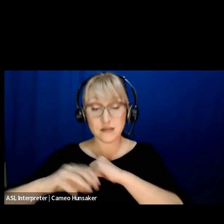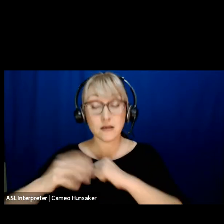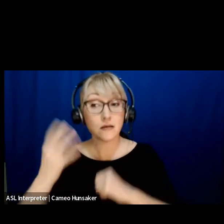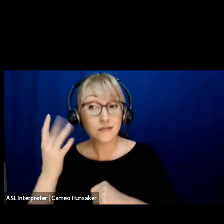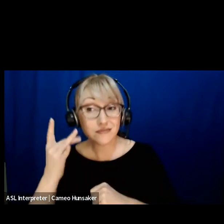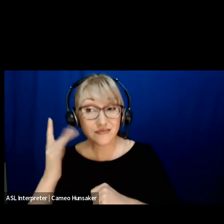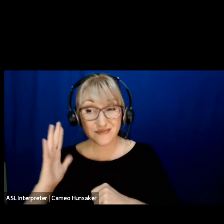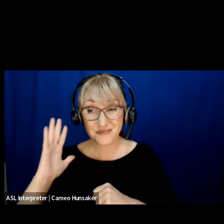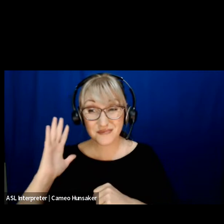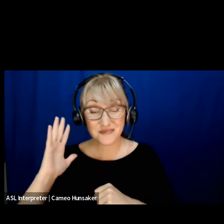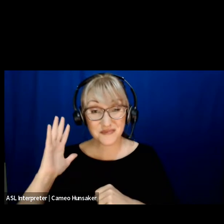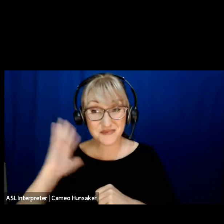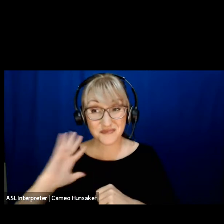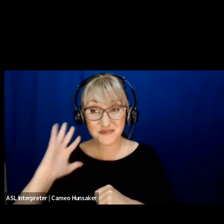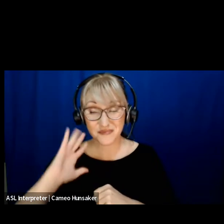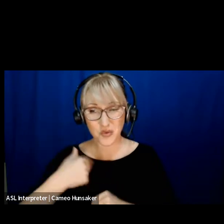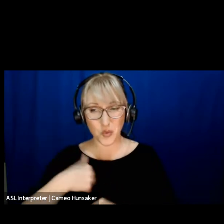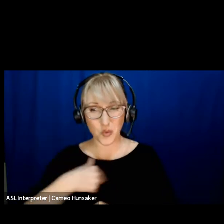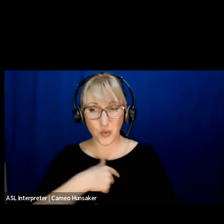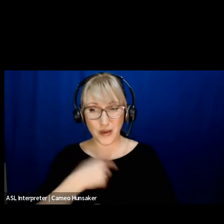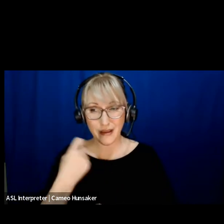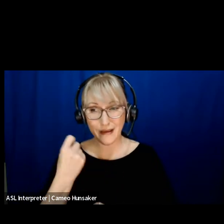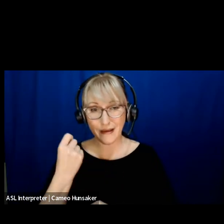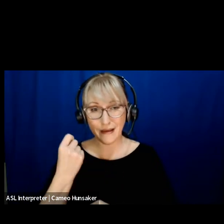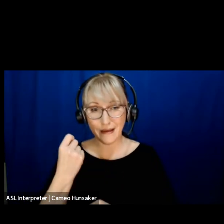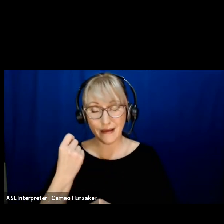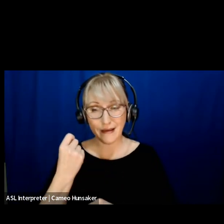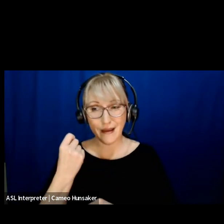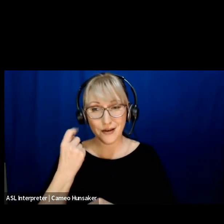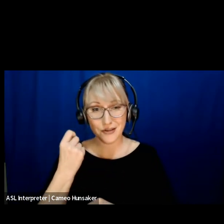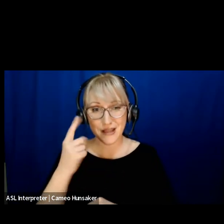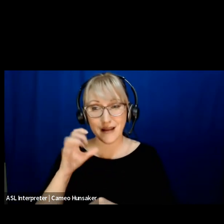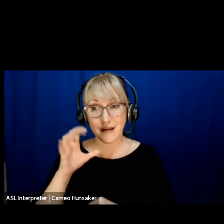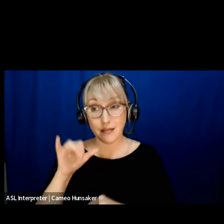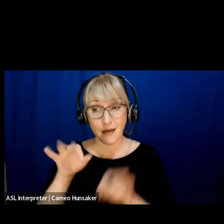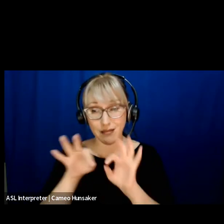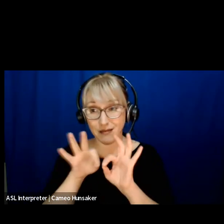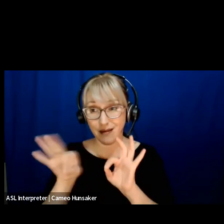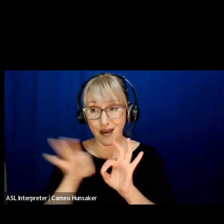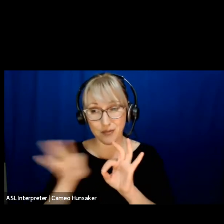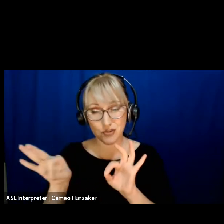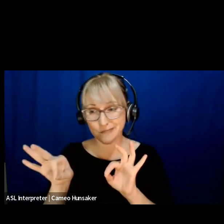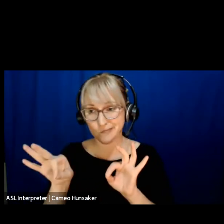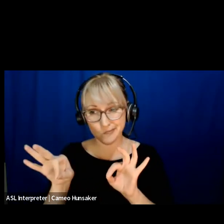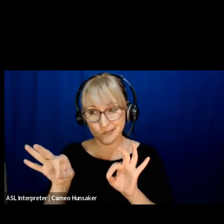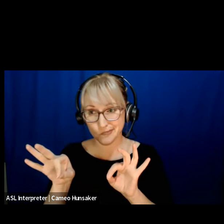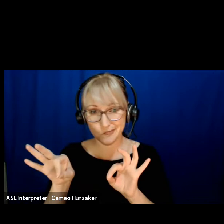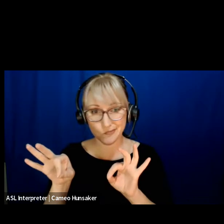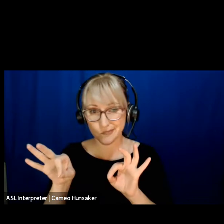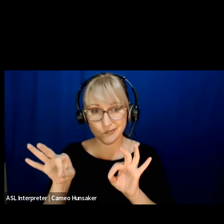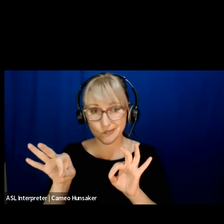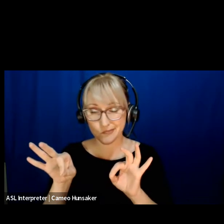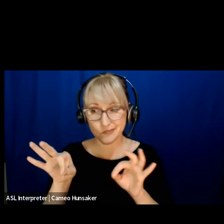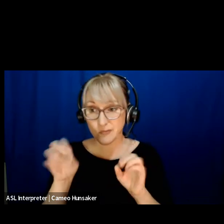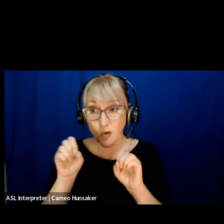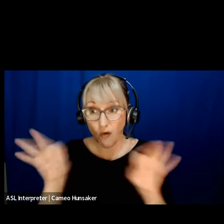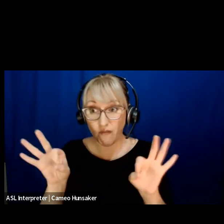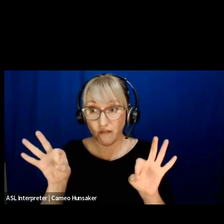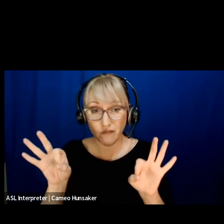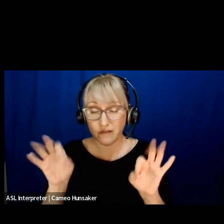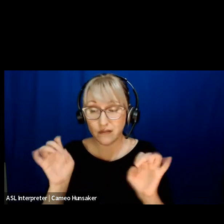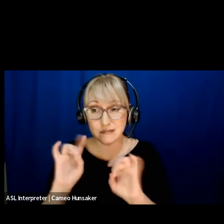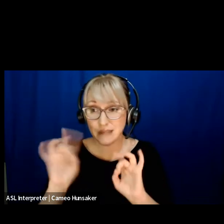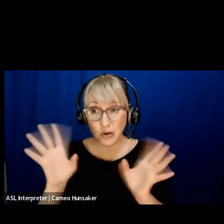past, we understand or know that the caption was off. It was